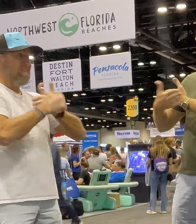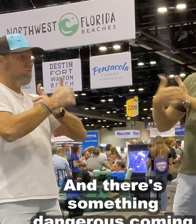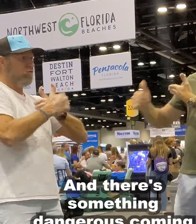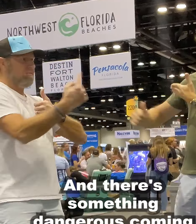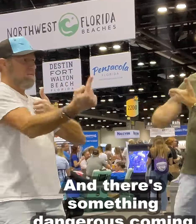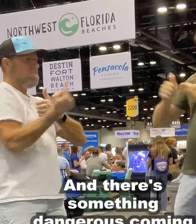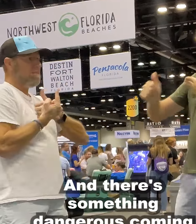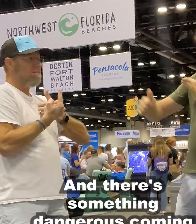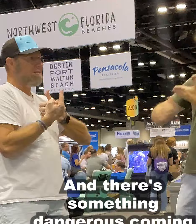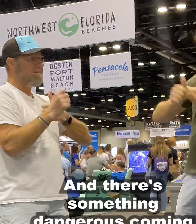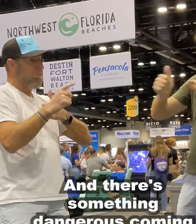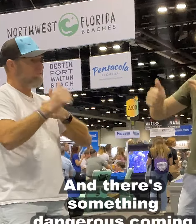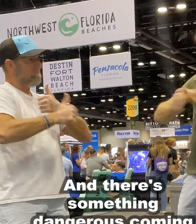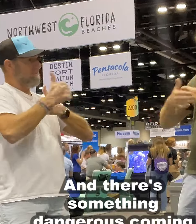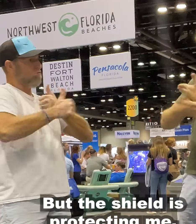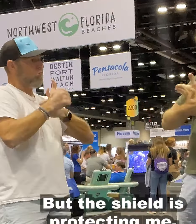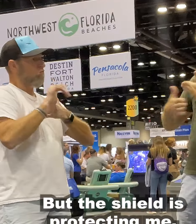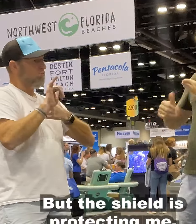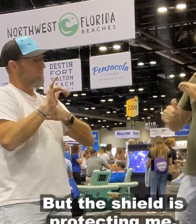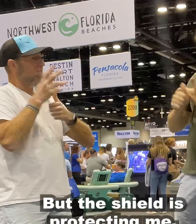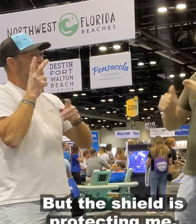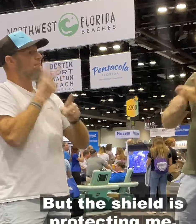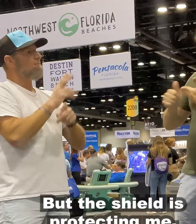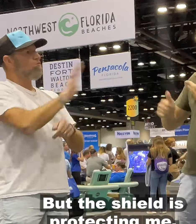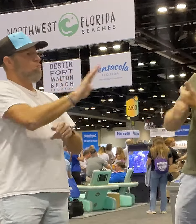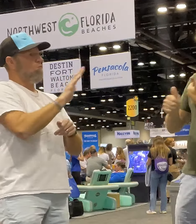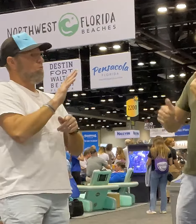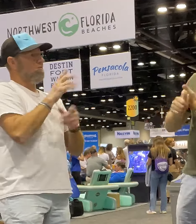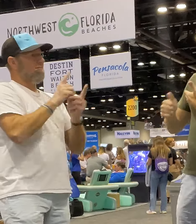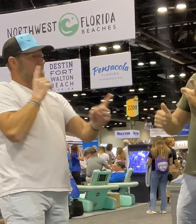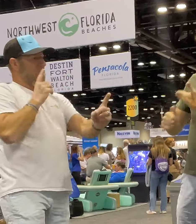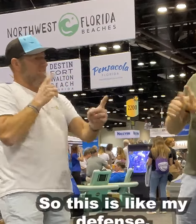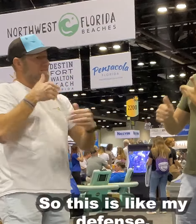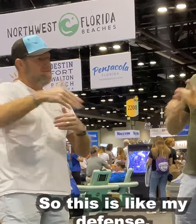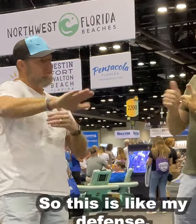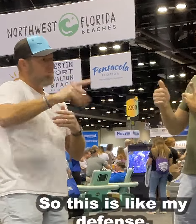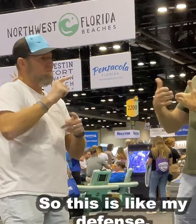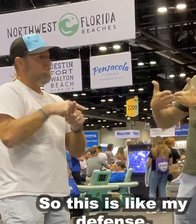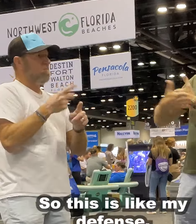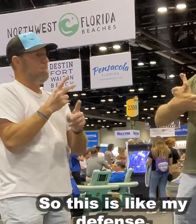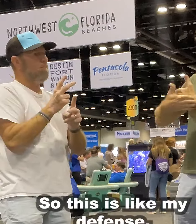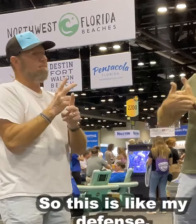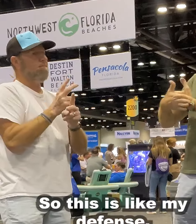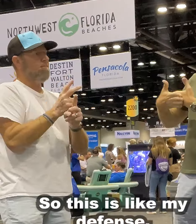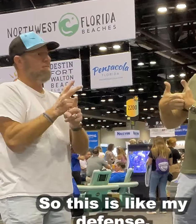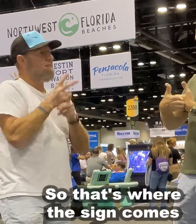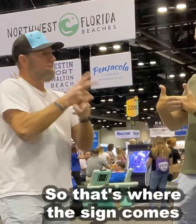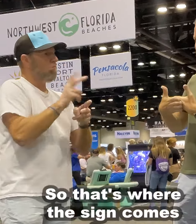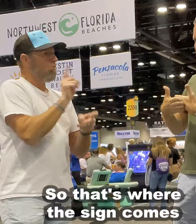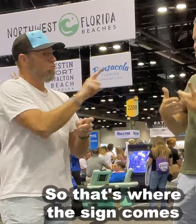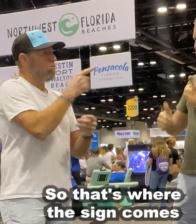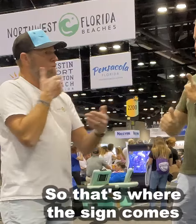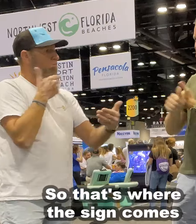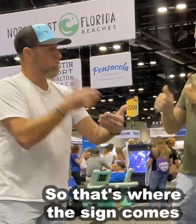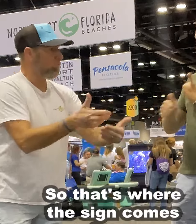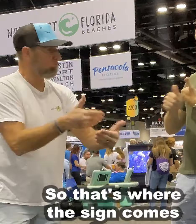And there's something dangerous coming up, but the shield is protecting me. So, this is like my defense. So, that's where the sign comes from.